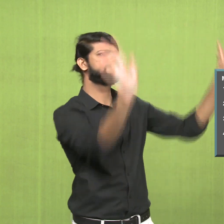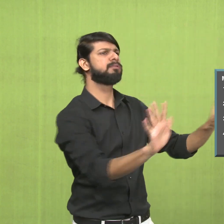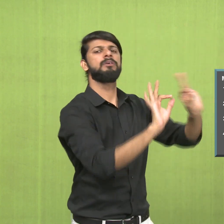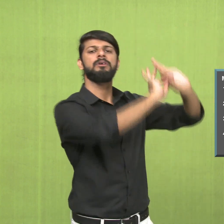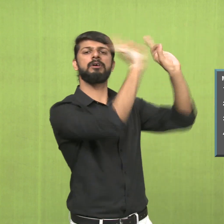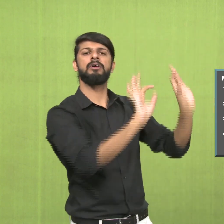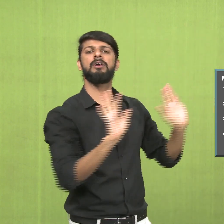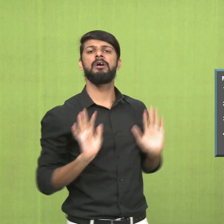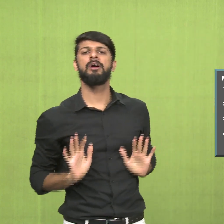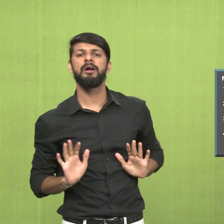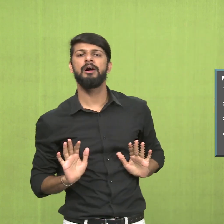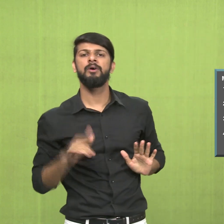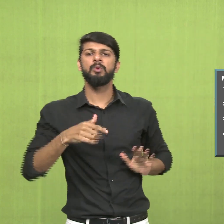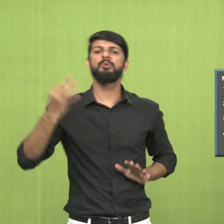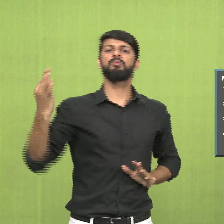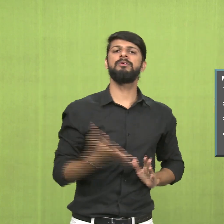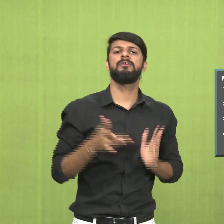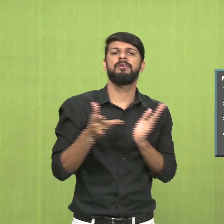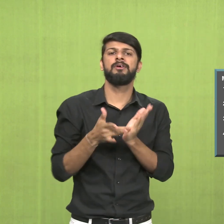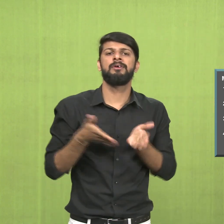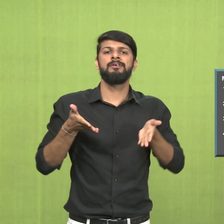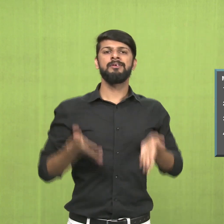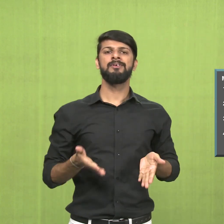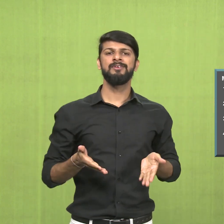walls or ceilings.